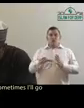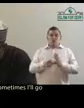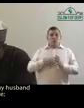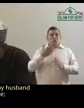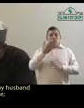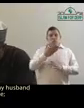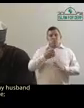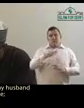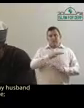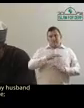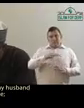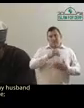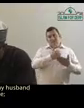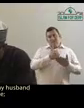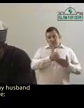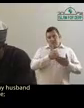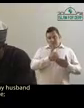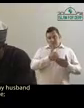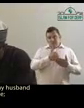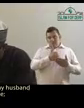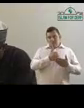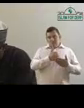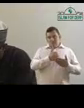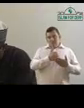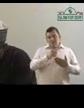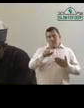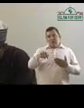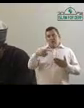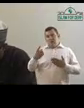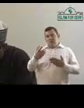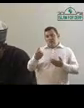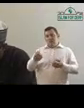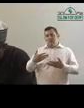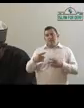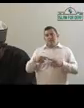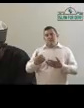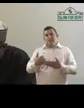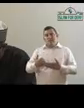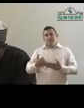family and they'll give me certain advice, but then my husband might give me different advice. Who is it that I should?